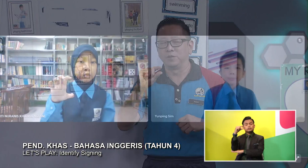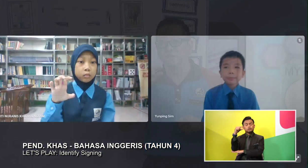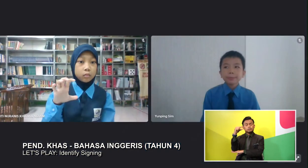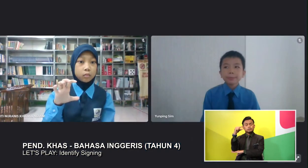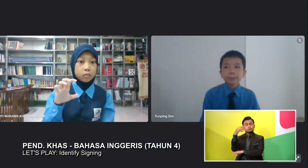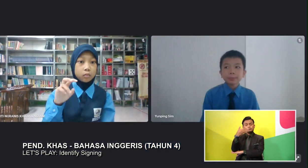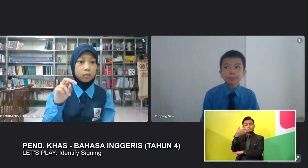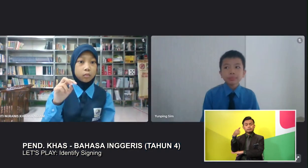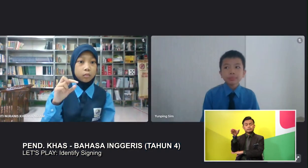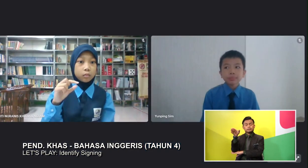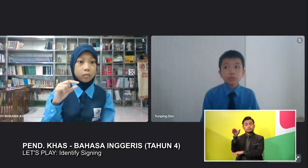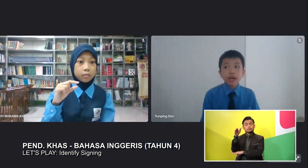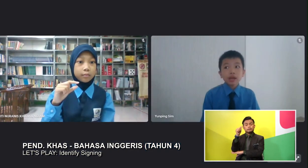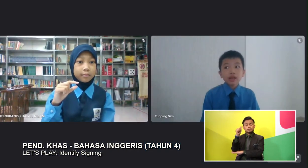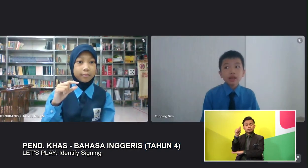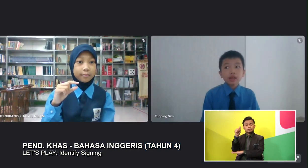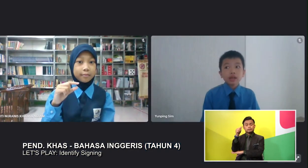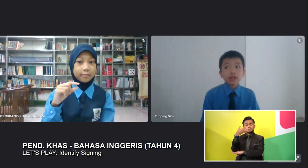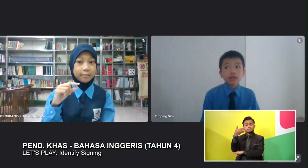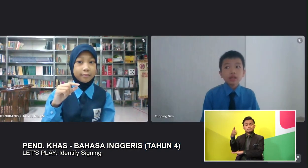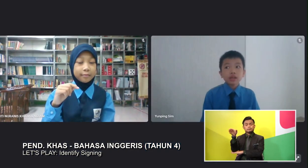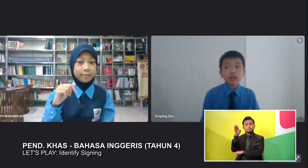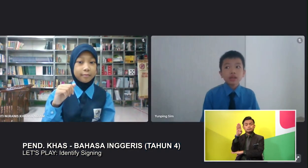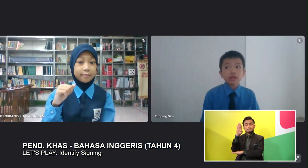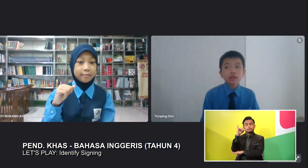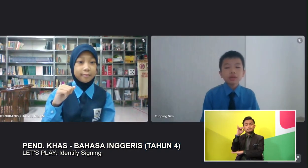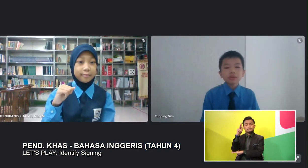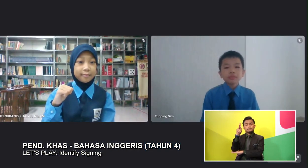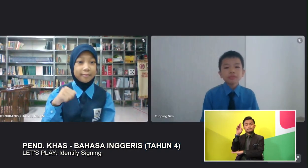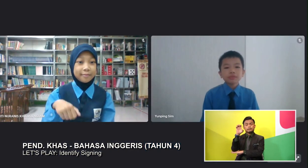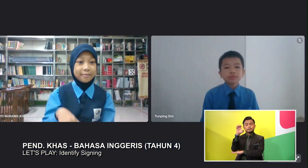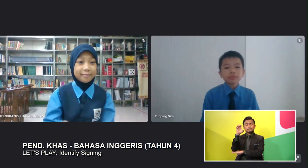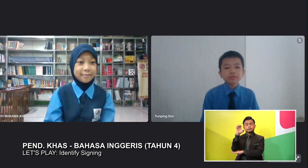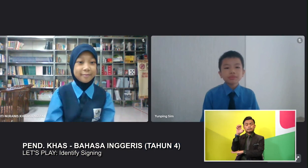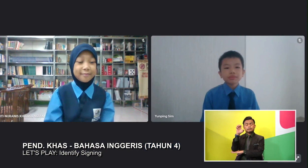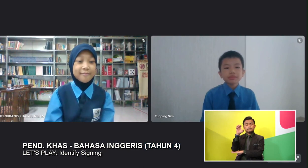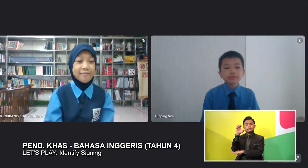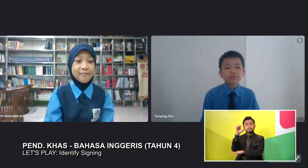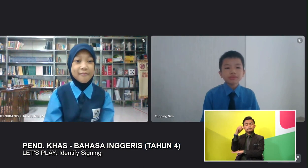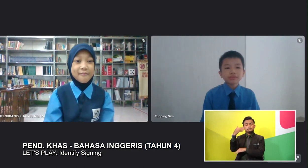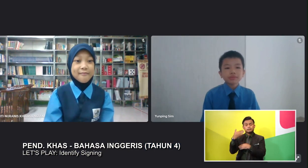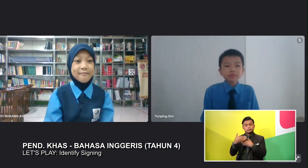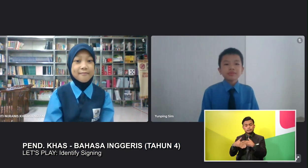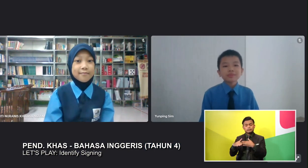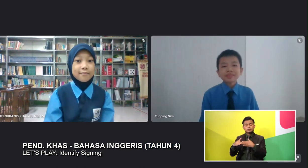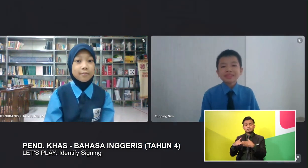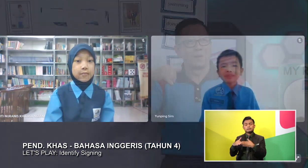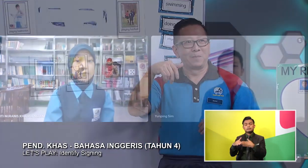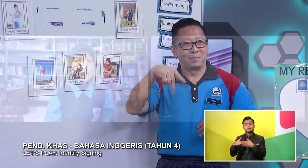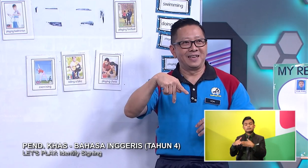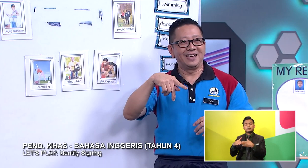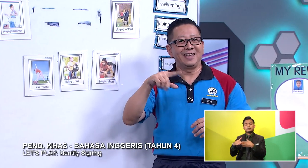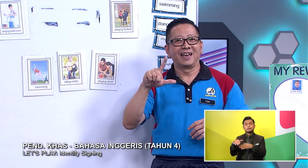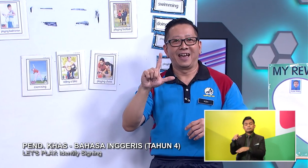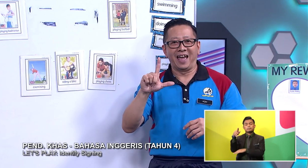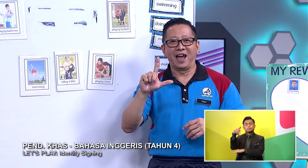G. A bike. B I K E. The next one, playing chess.